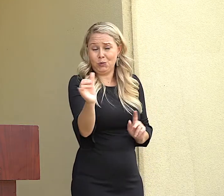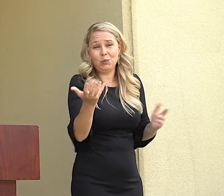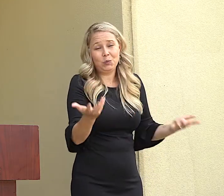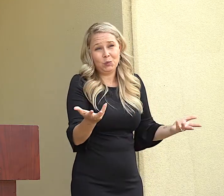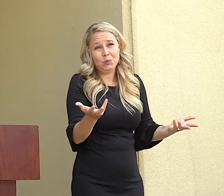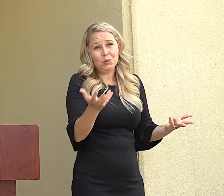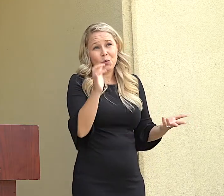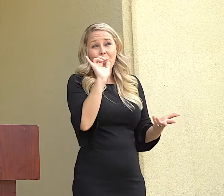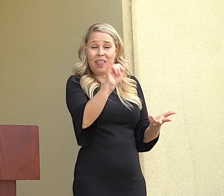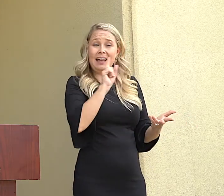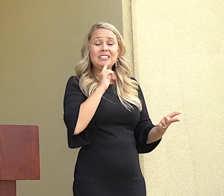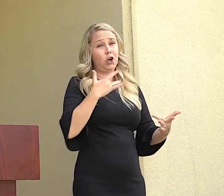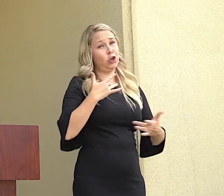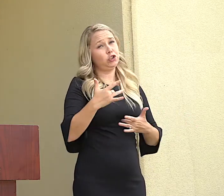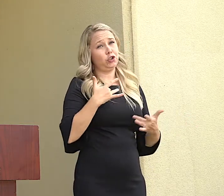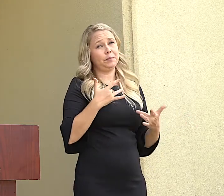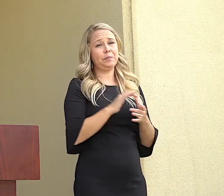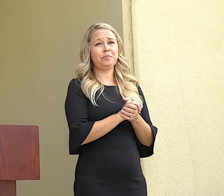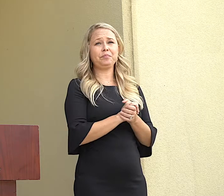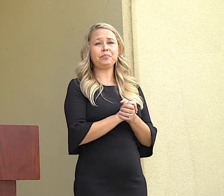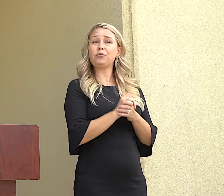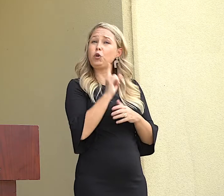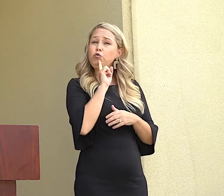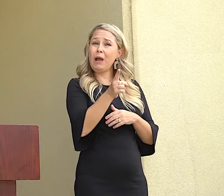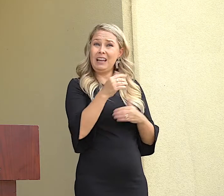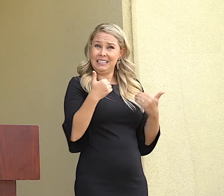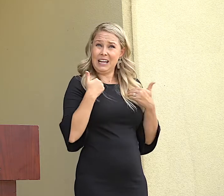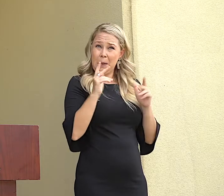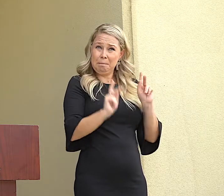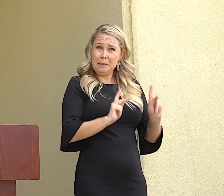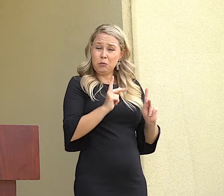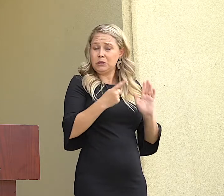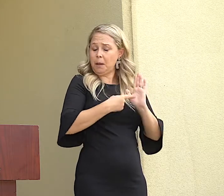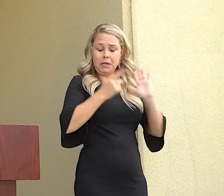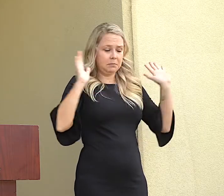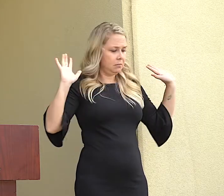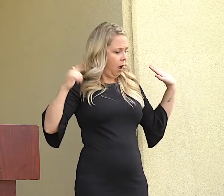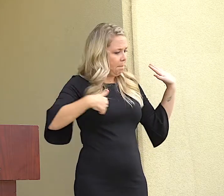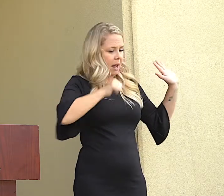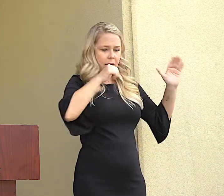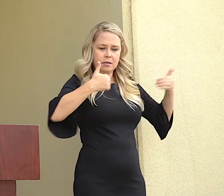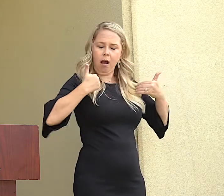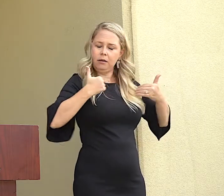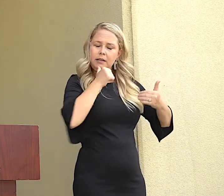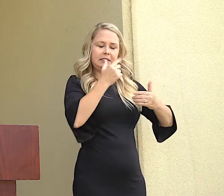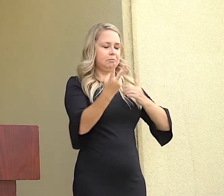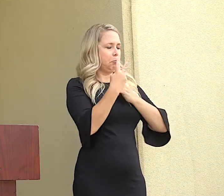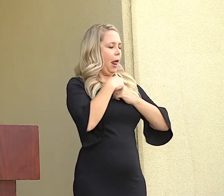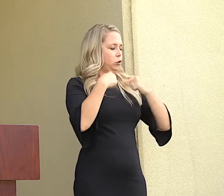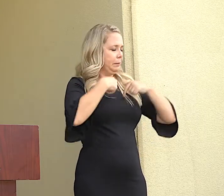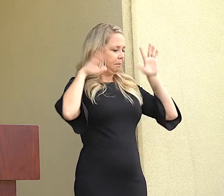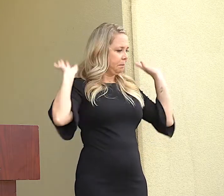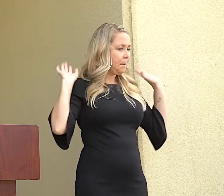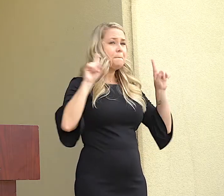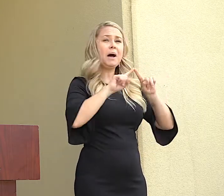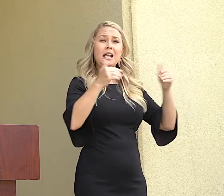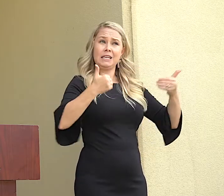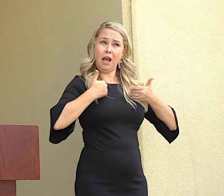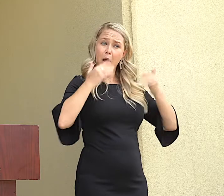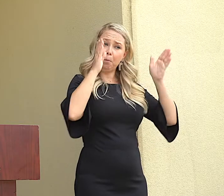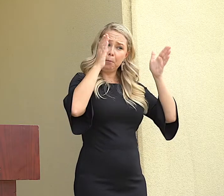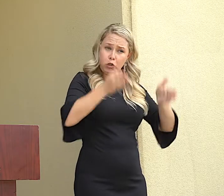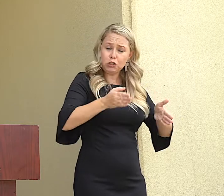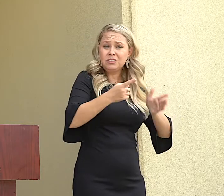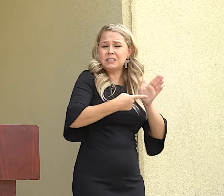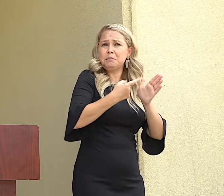So that, of course, is a concern. The reality is that as young people sometimes, and I'm not young, so I'm not pointing to myself, but as a young person,